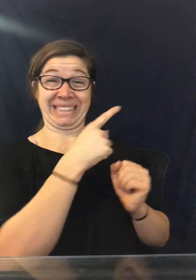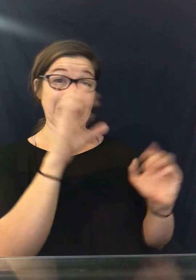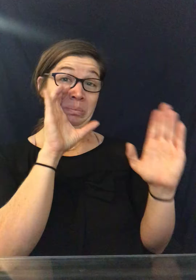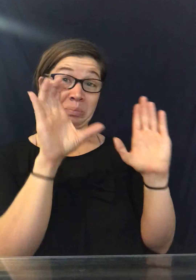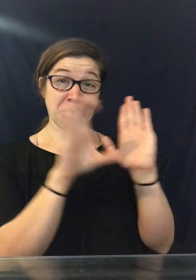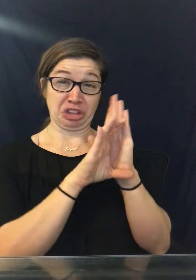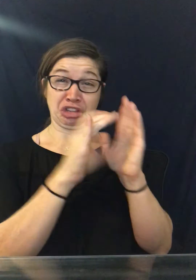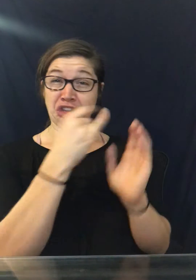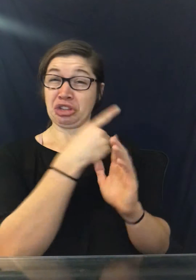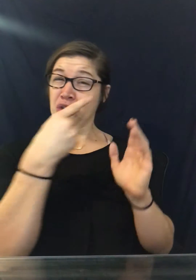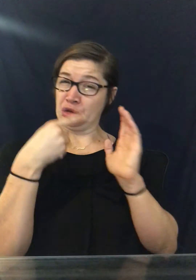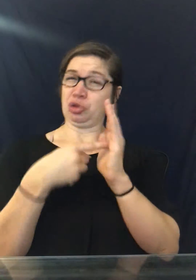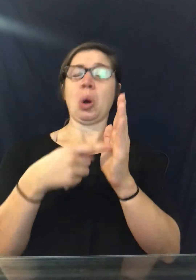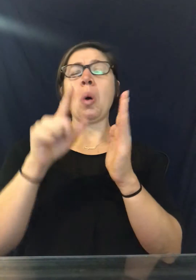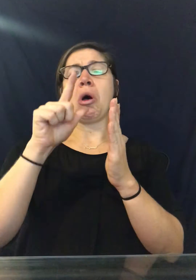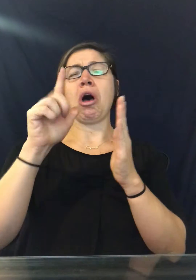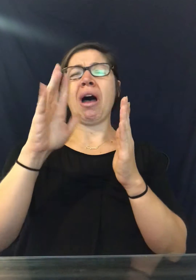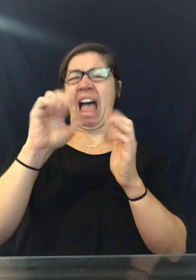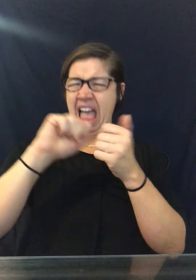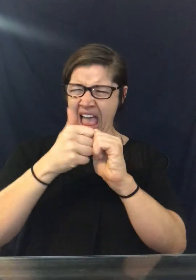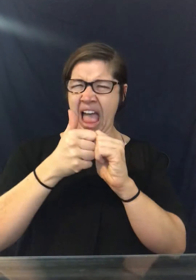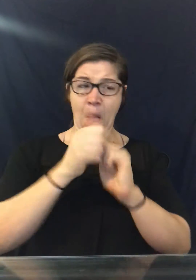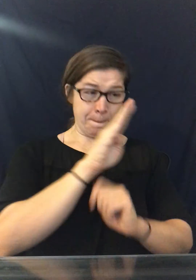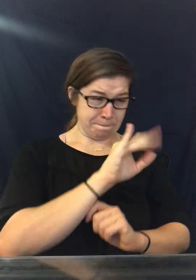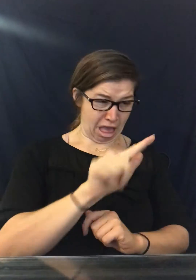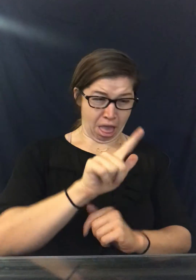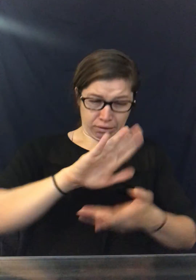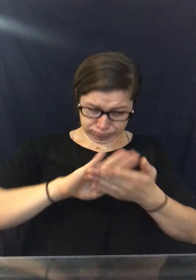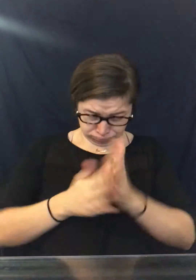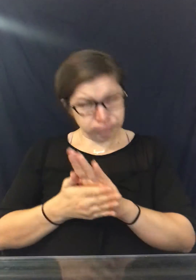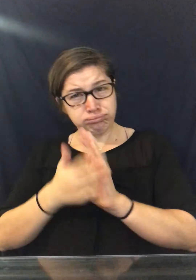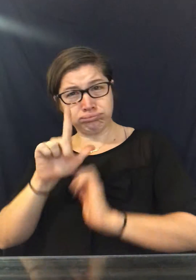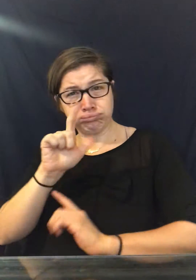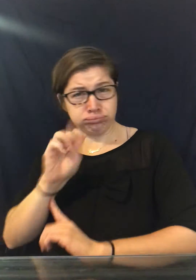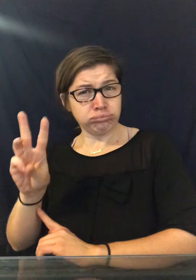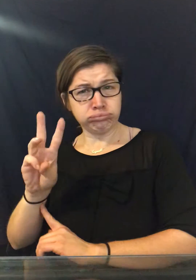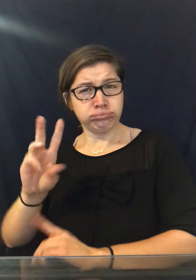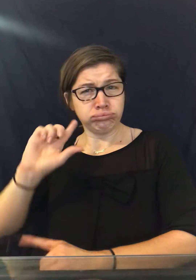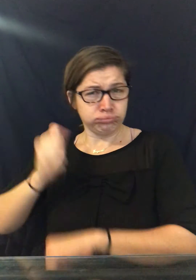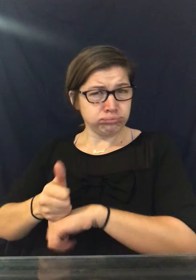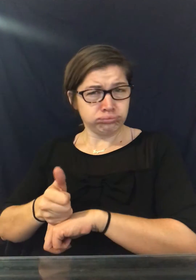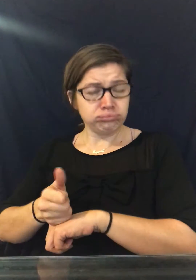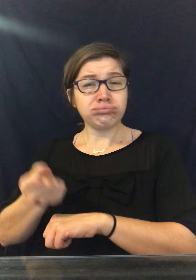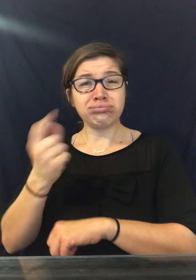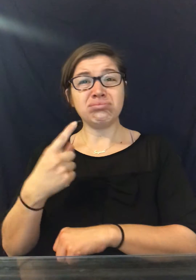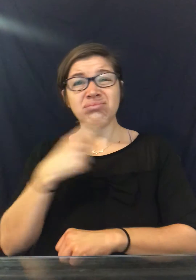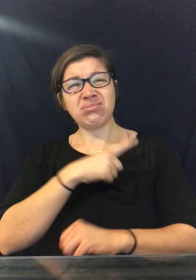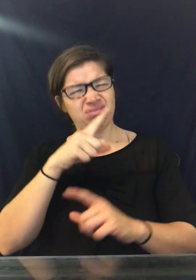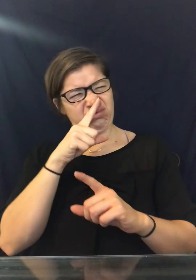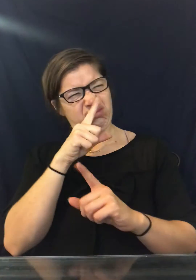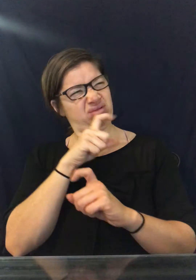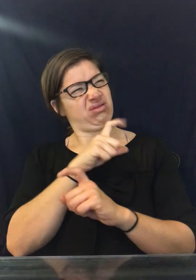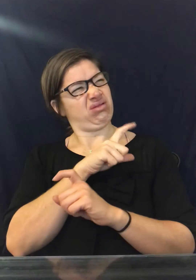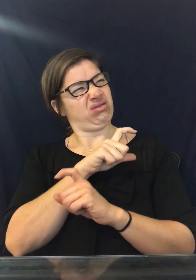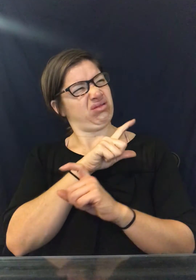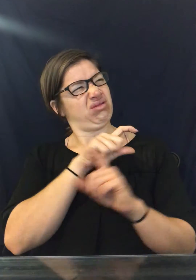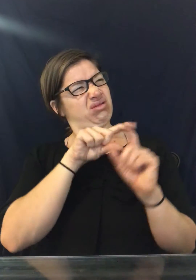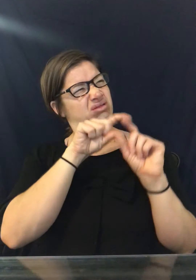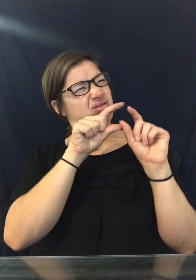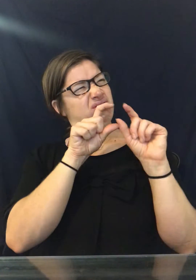And it looks pretty complicated, which is just the way the framers wanted it. Remember, whether you